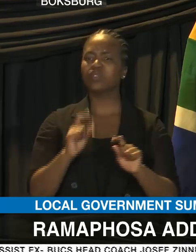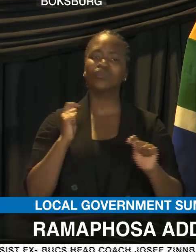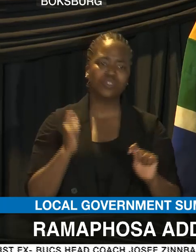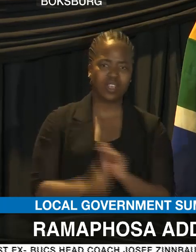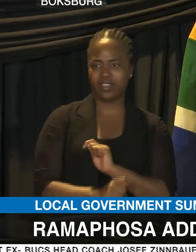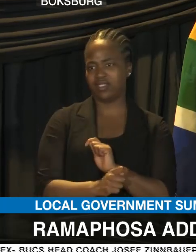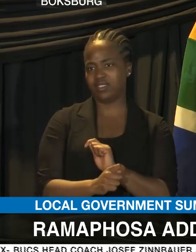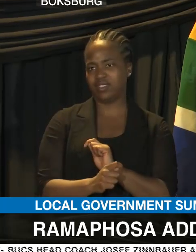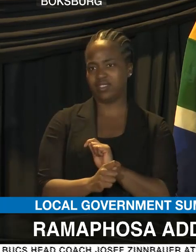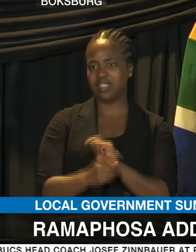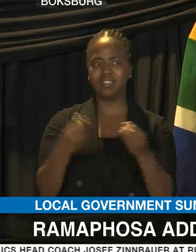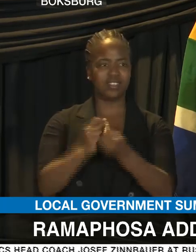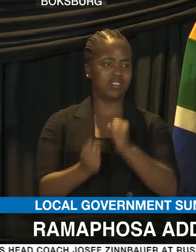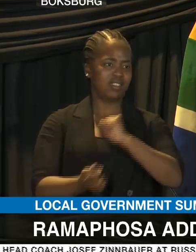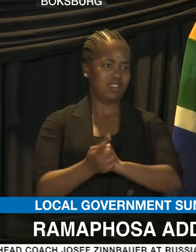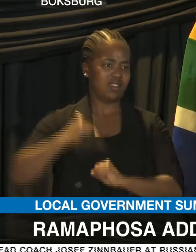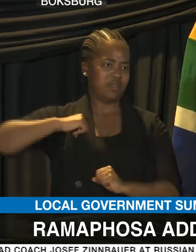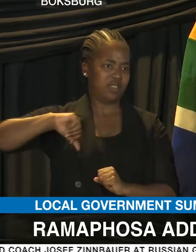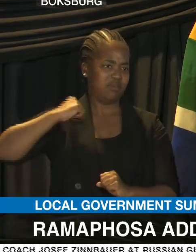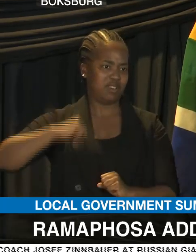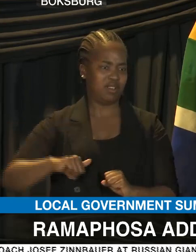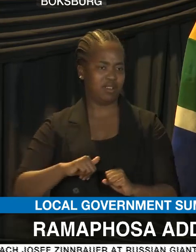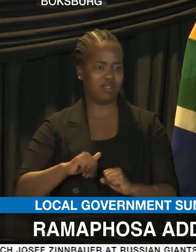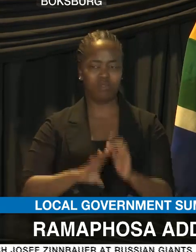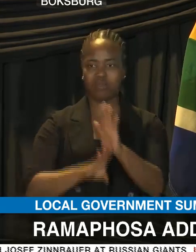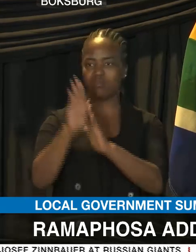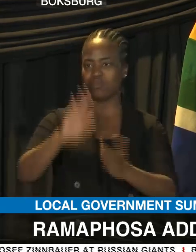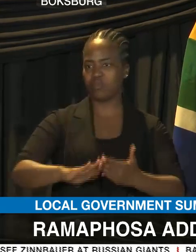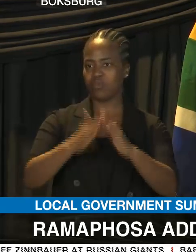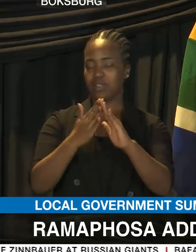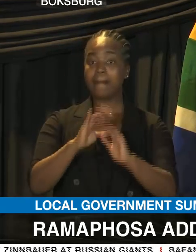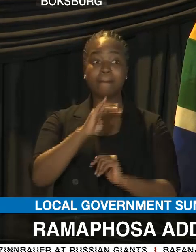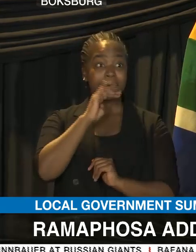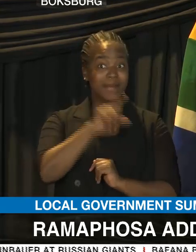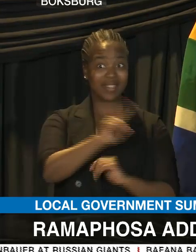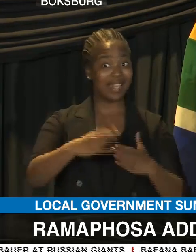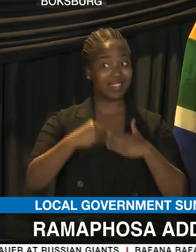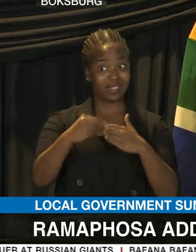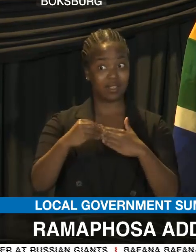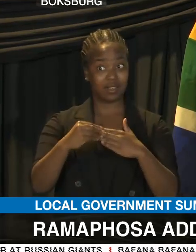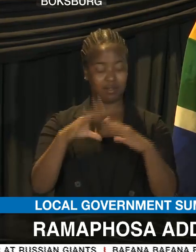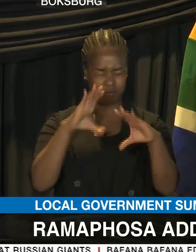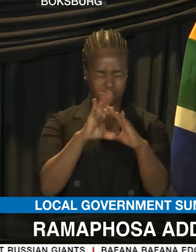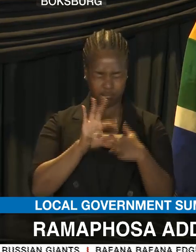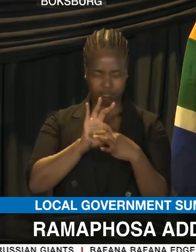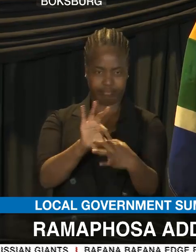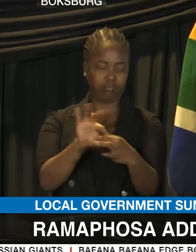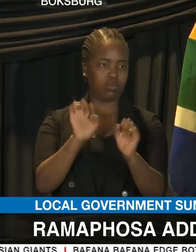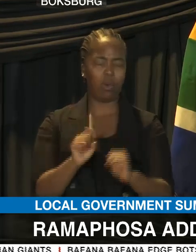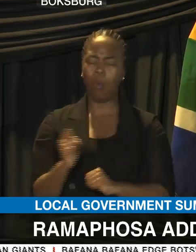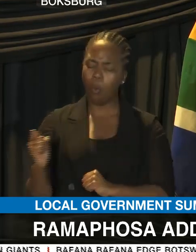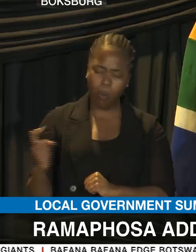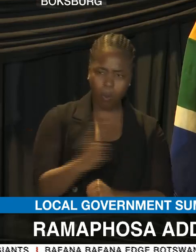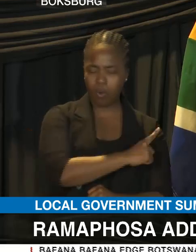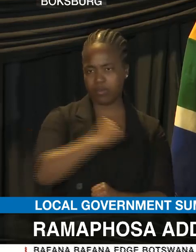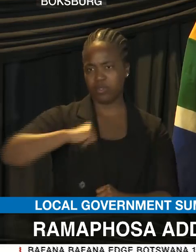change the course of local government. This means focused and committed leadership across all